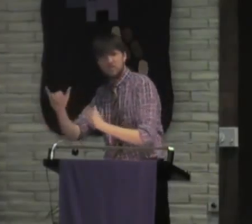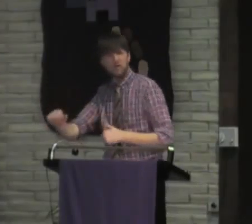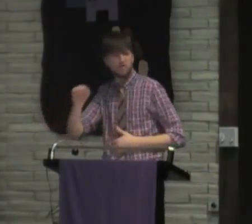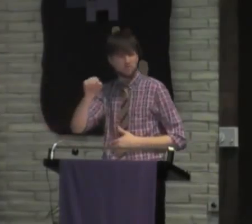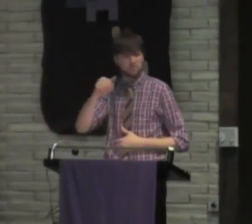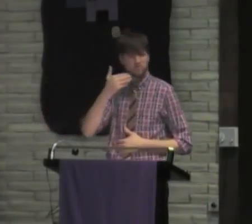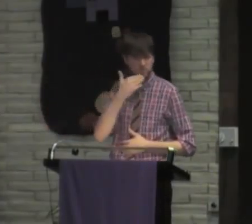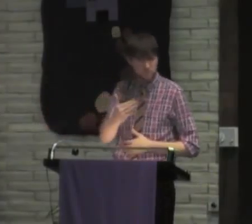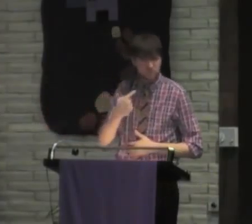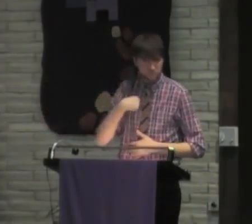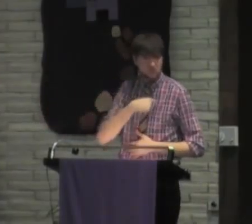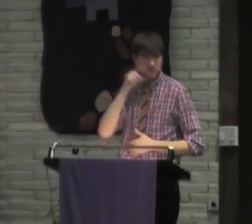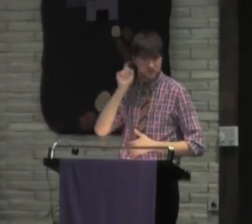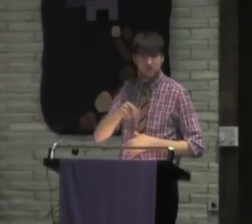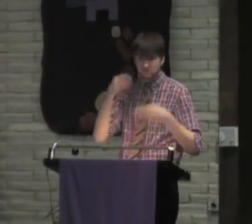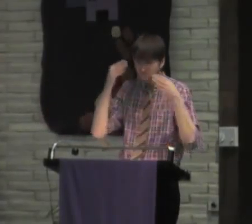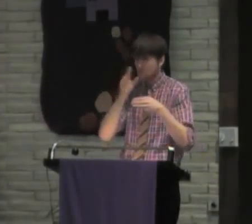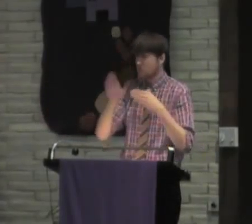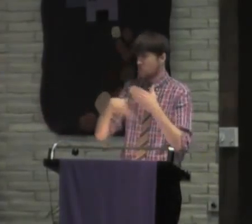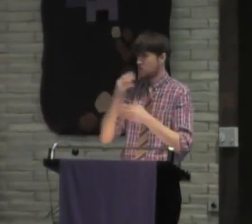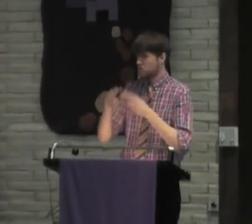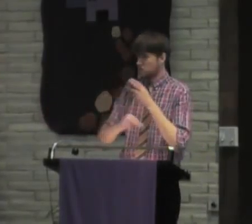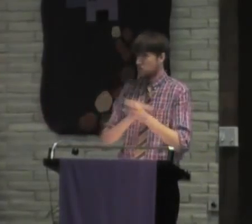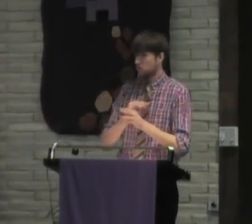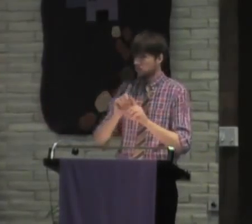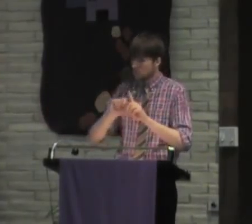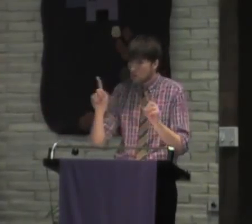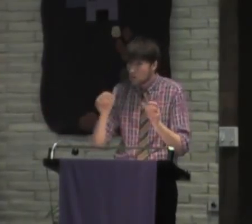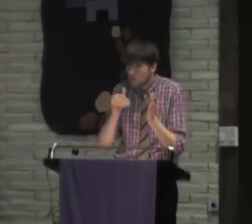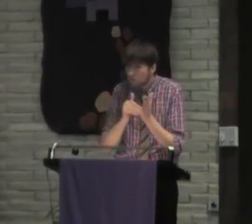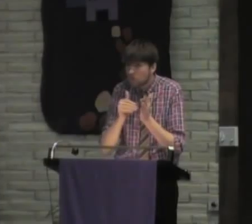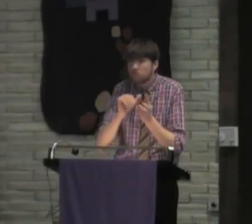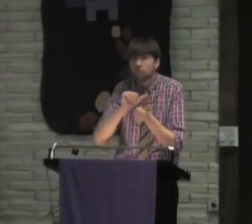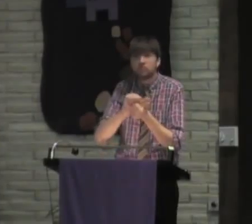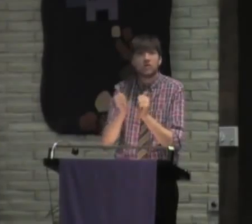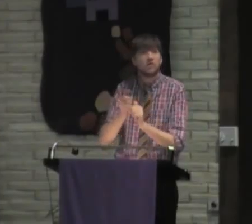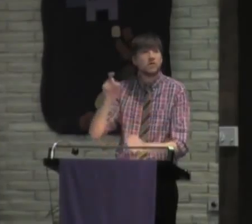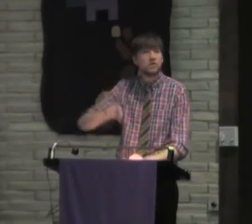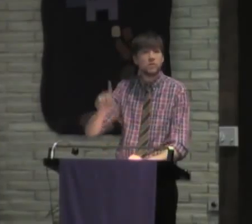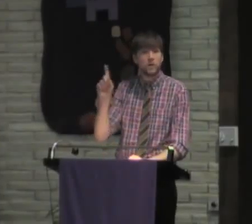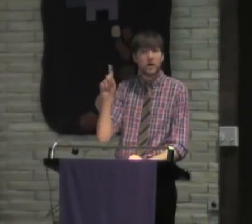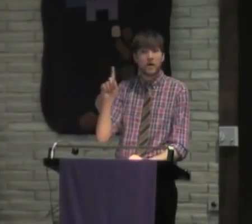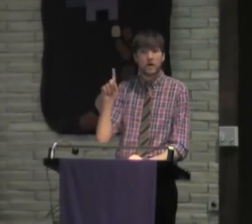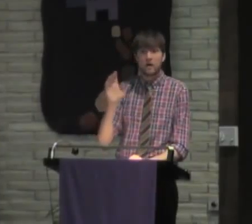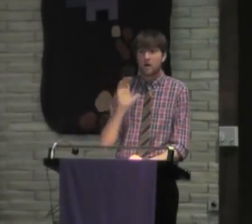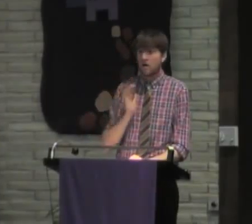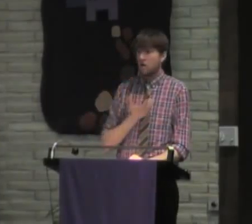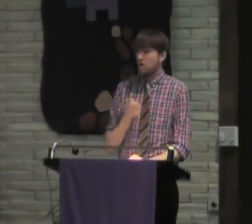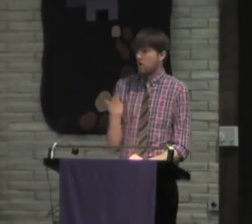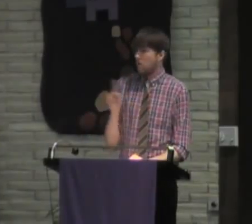and we want to change it, and that's good, and we need to focus on the world. But often the change needs to